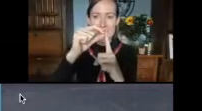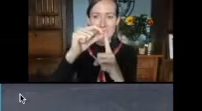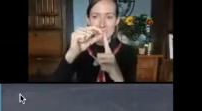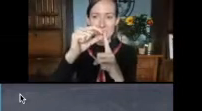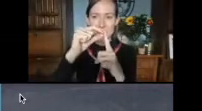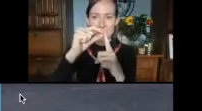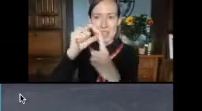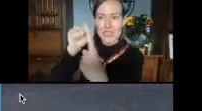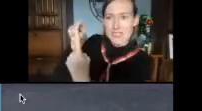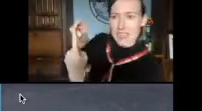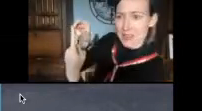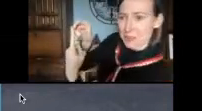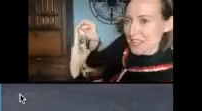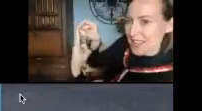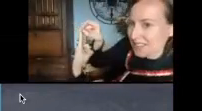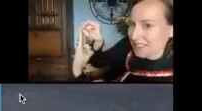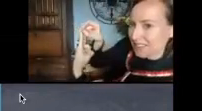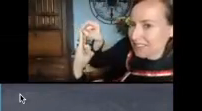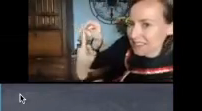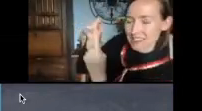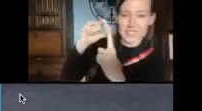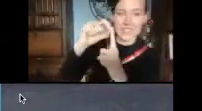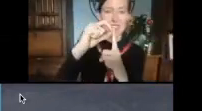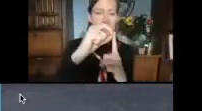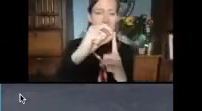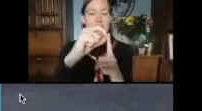P, it's like a P.